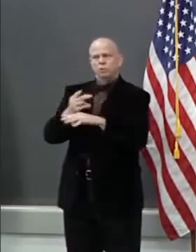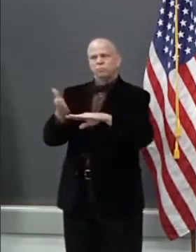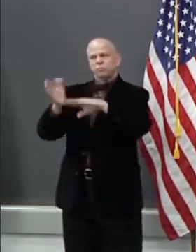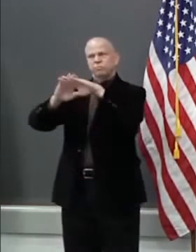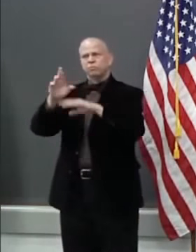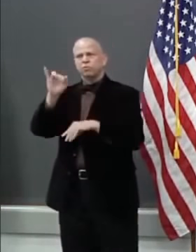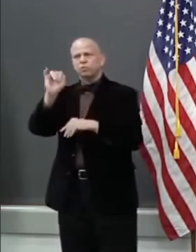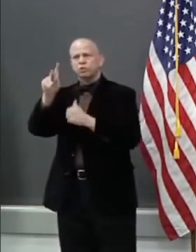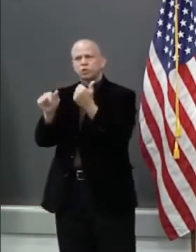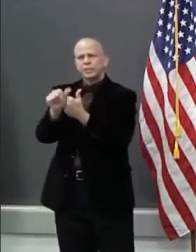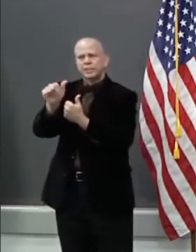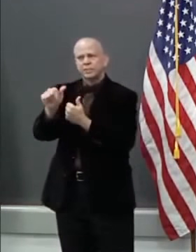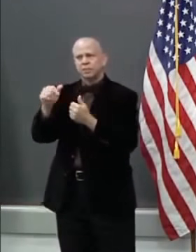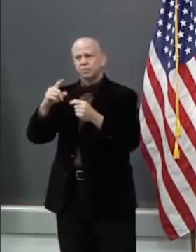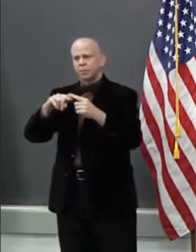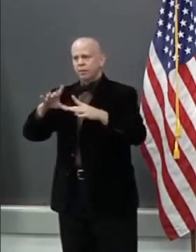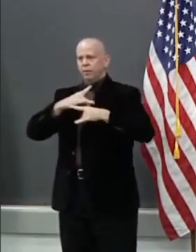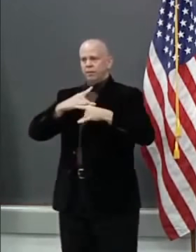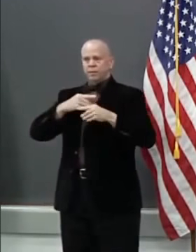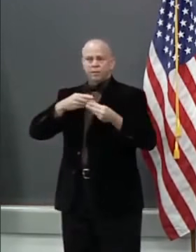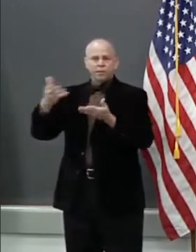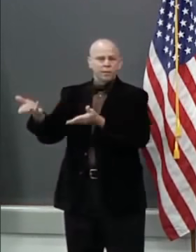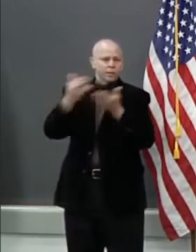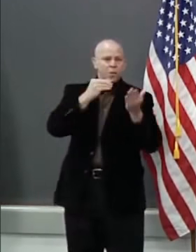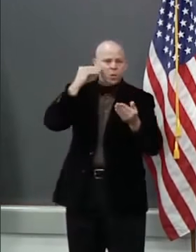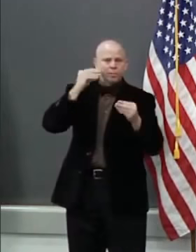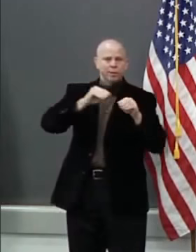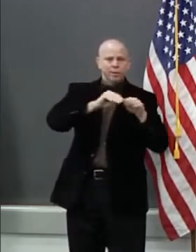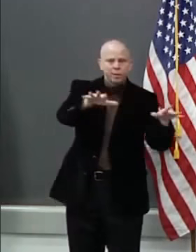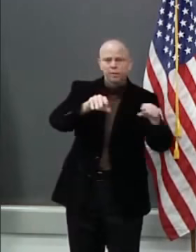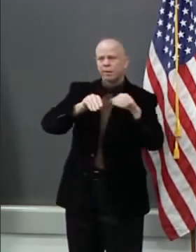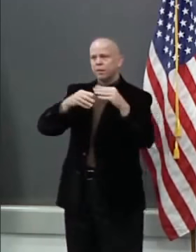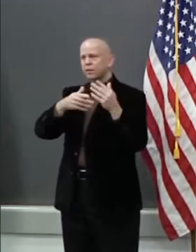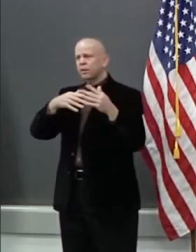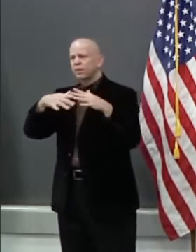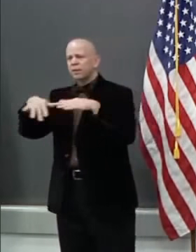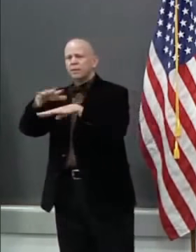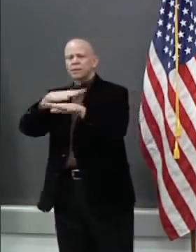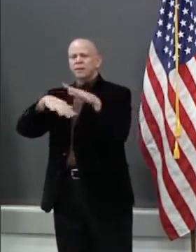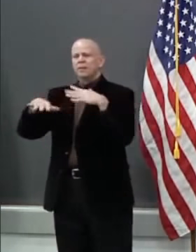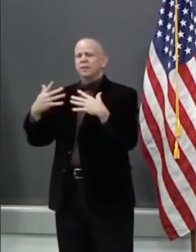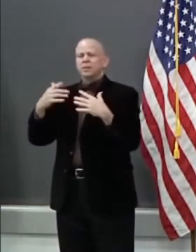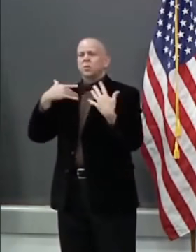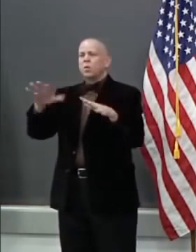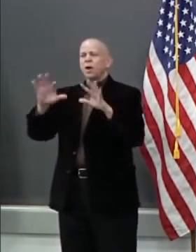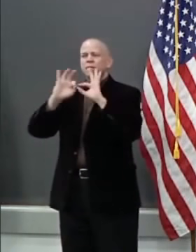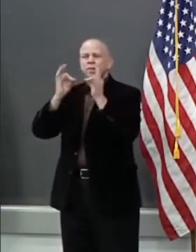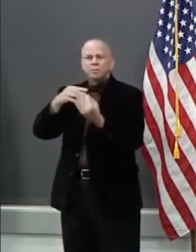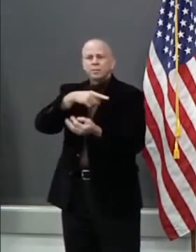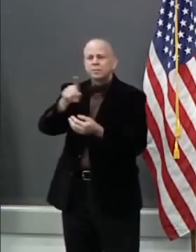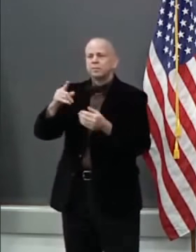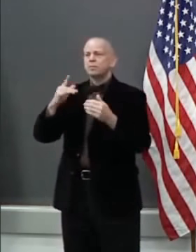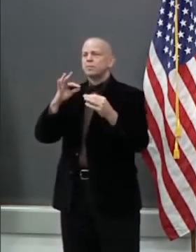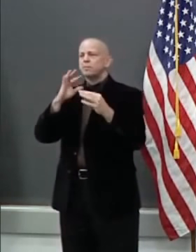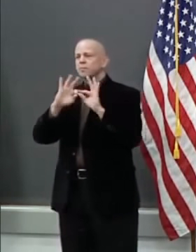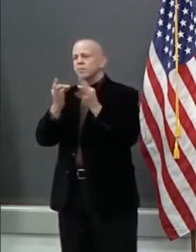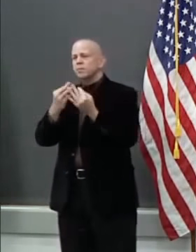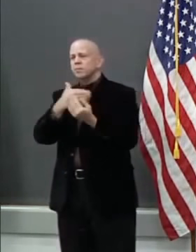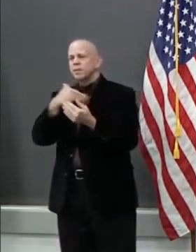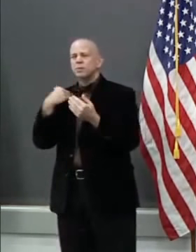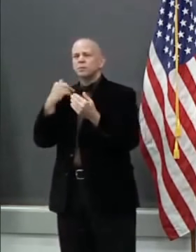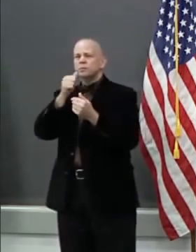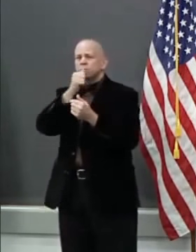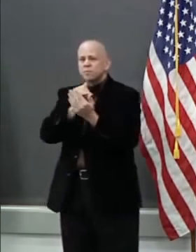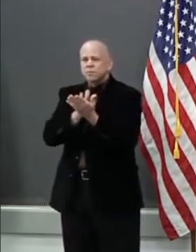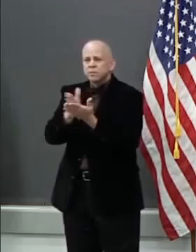sick. You don't want a family member to suffer through the symptoms that come along with COVID-19, to miss work, or worse yet, have